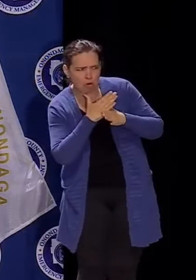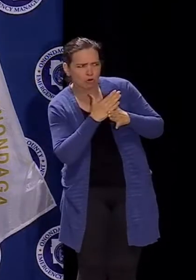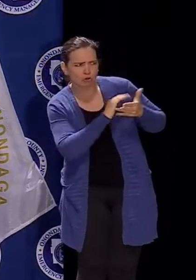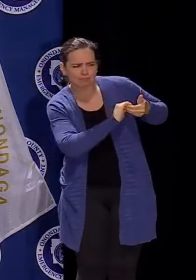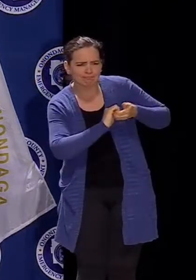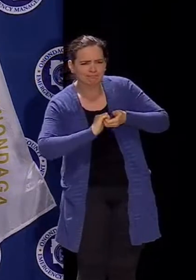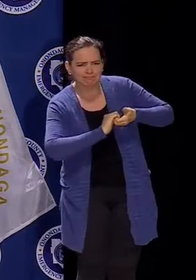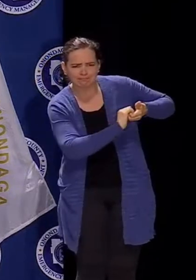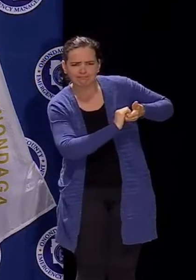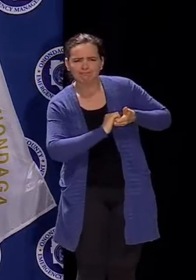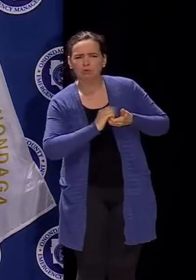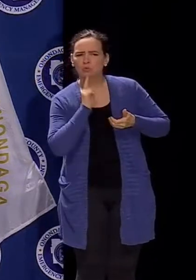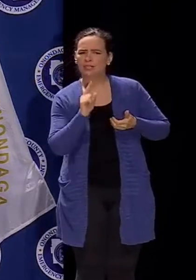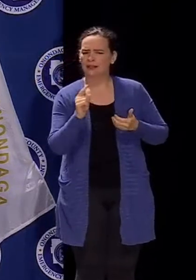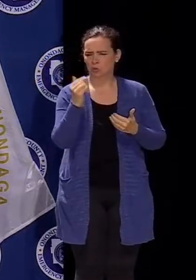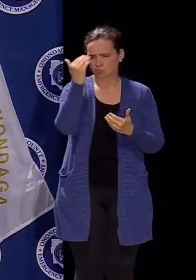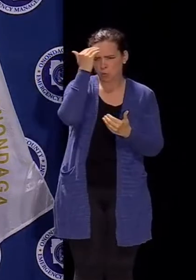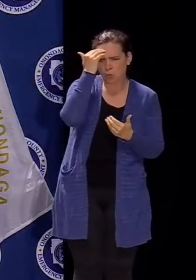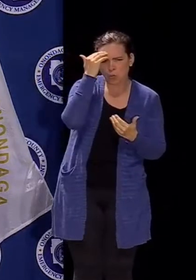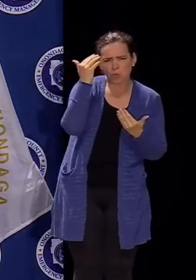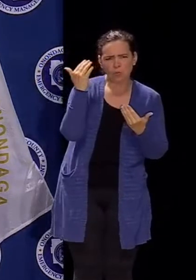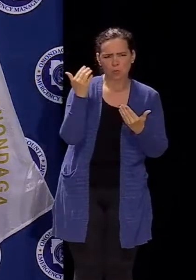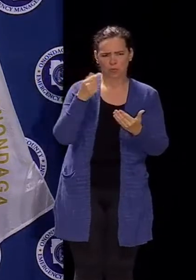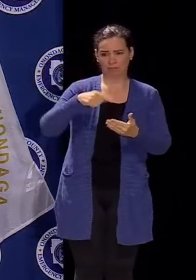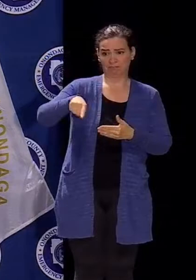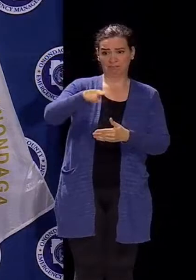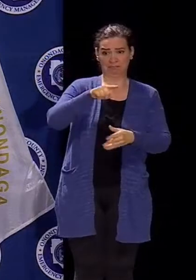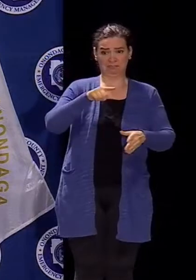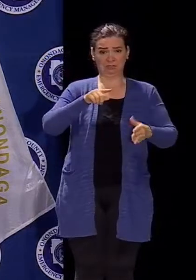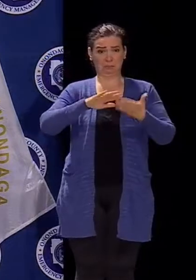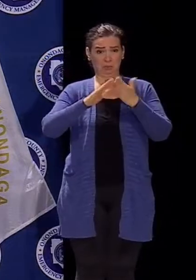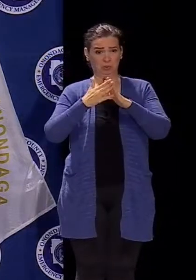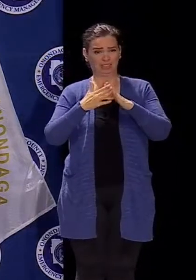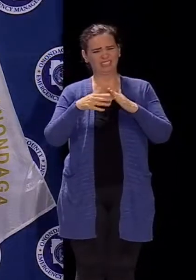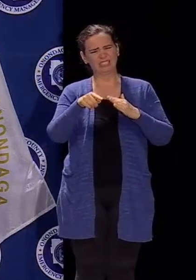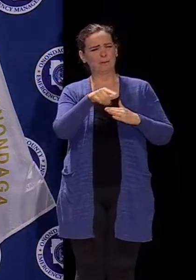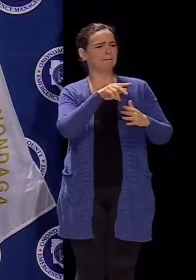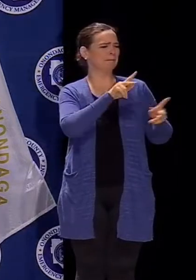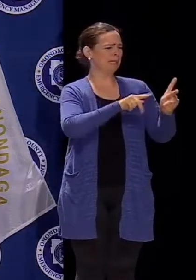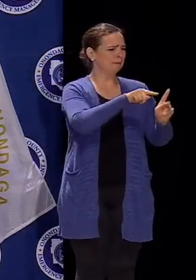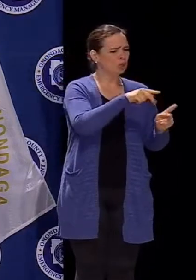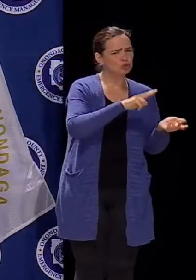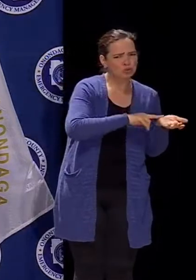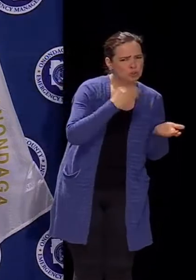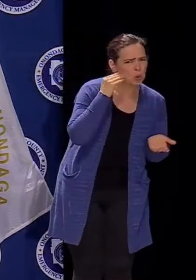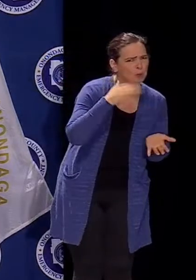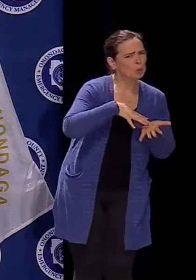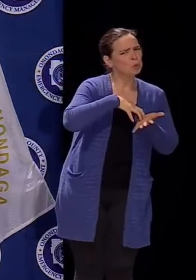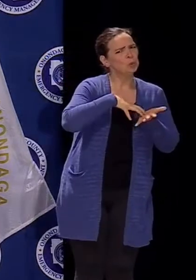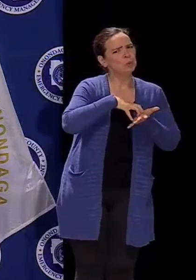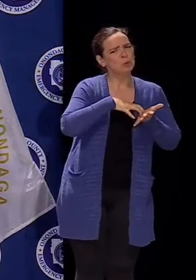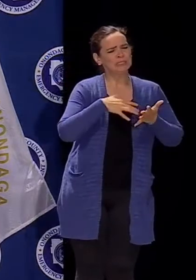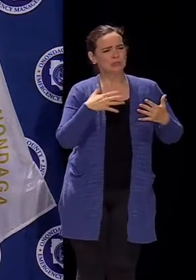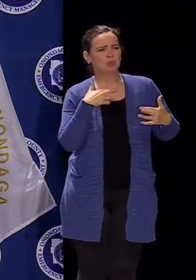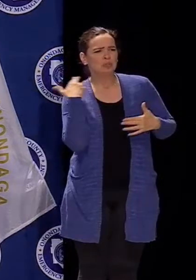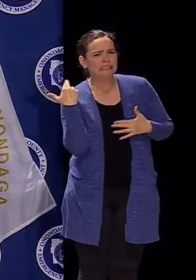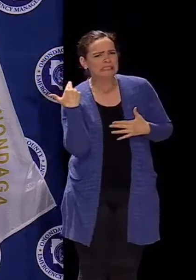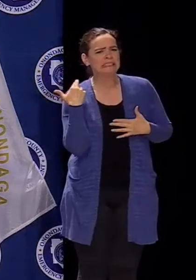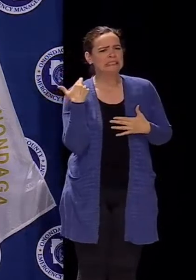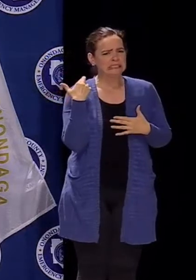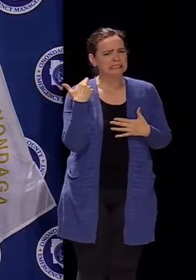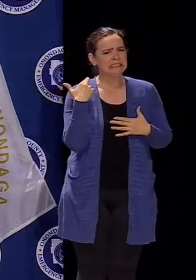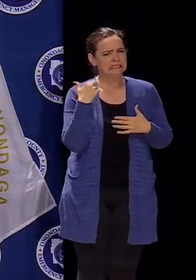we know that these are the folks that have a higher likelihood to become a